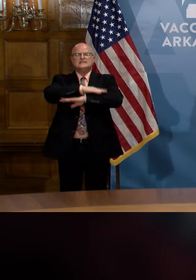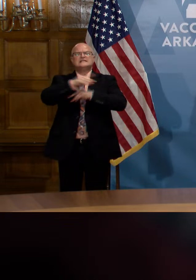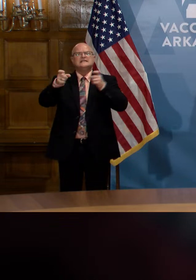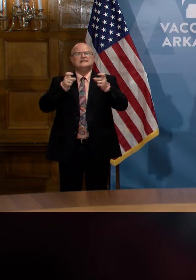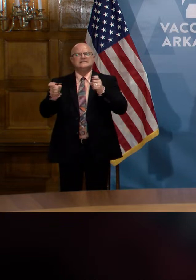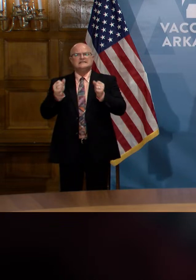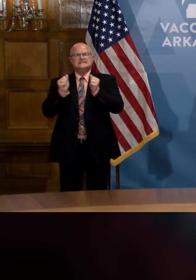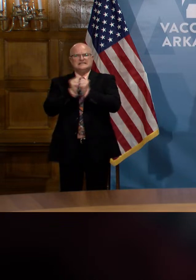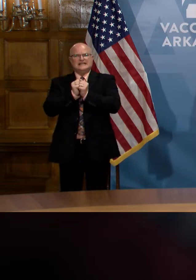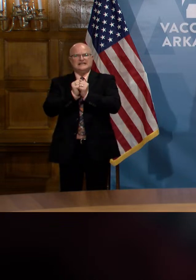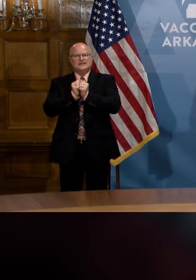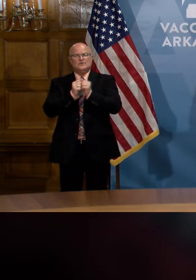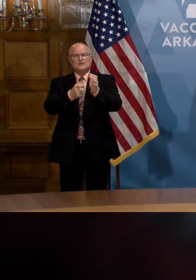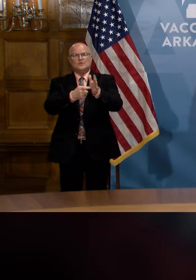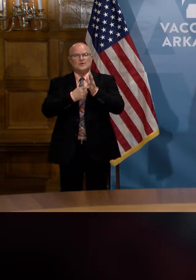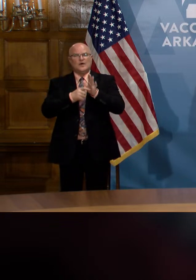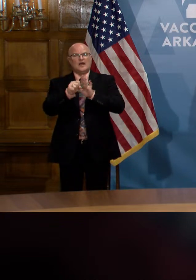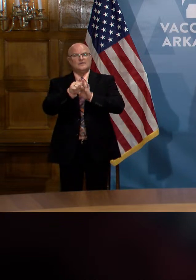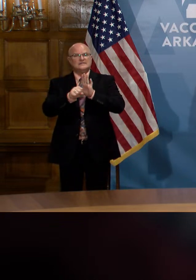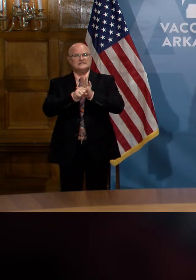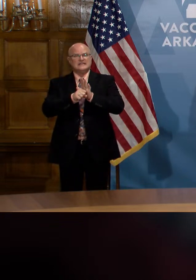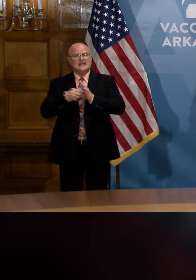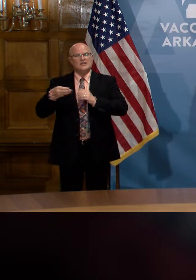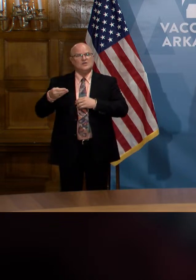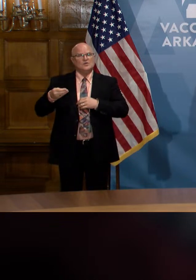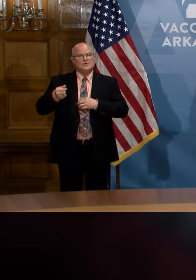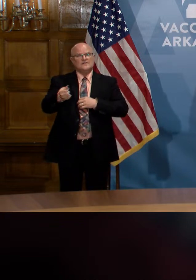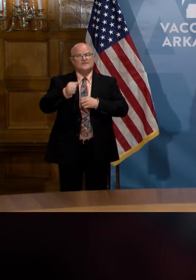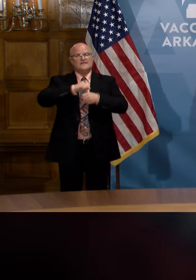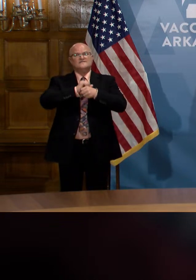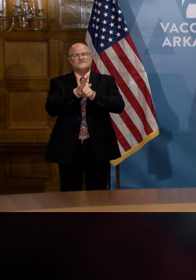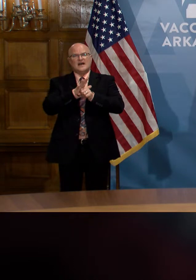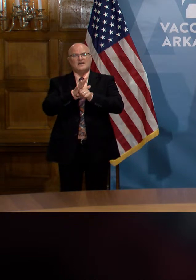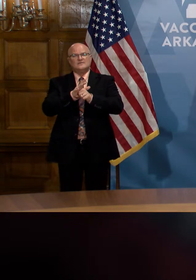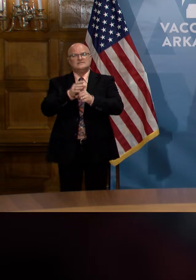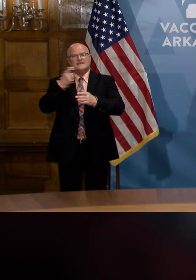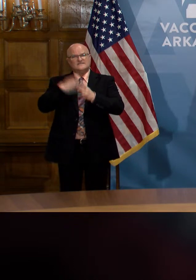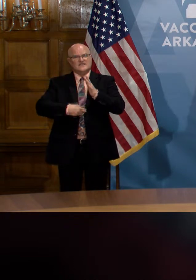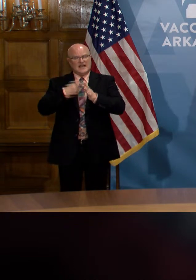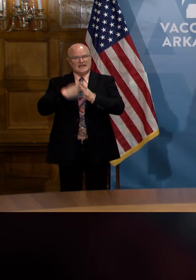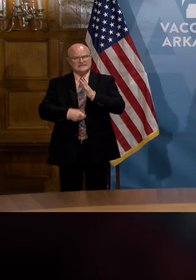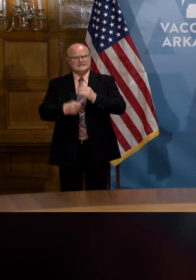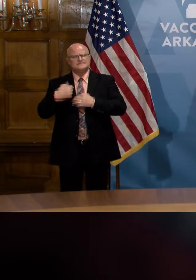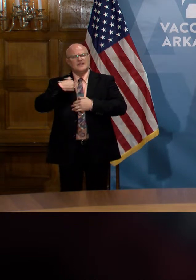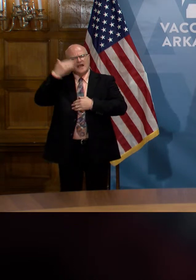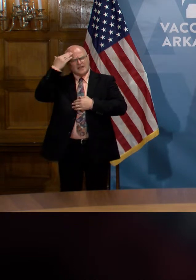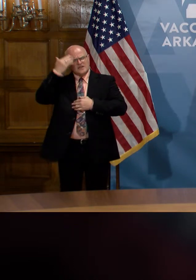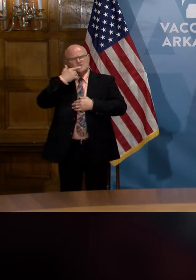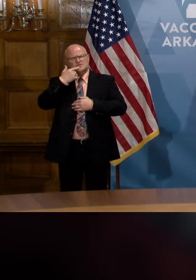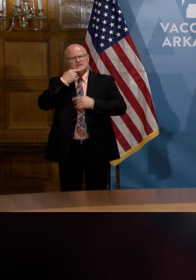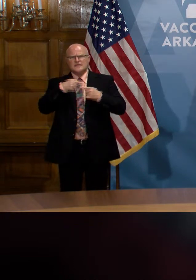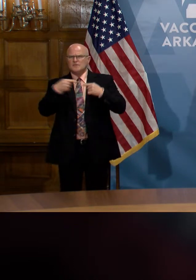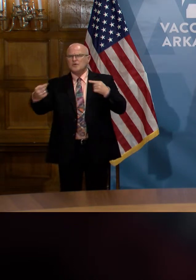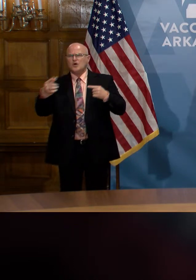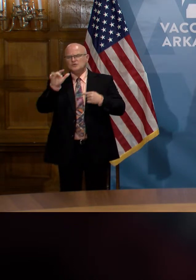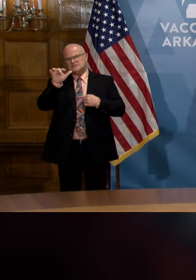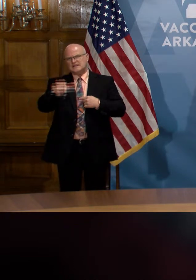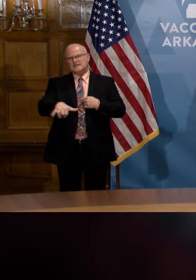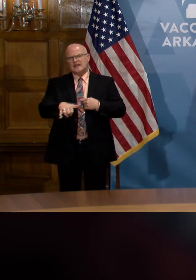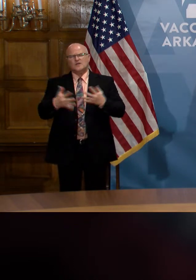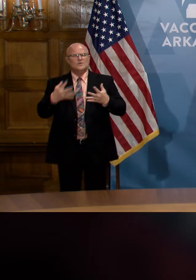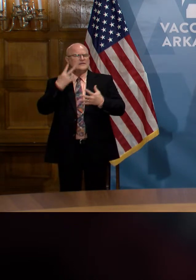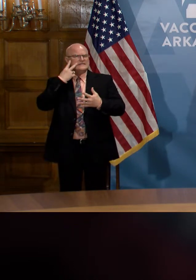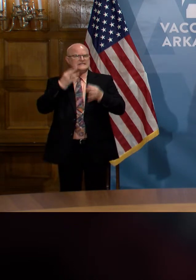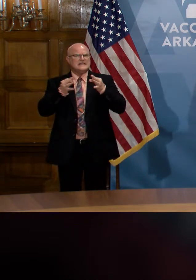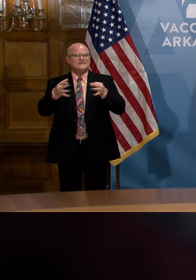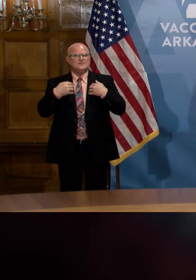with requiring the state to refund virus-related fines. I know you said you're opposed to that. Wanted to